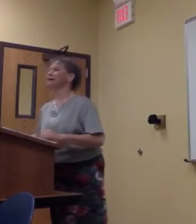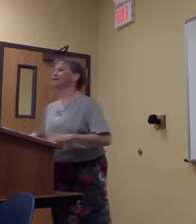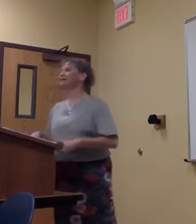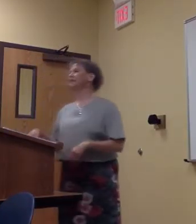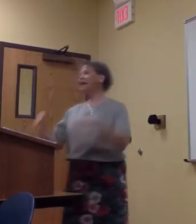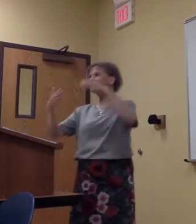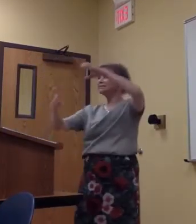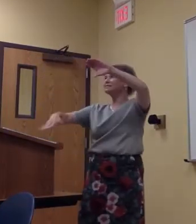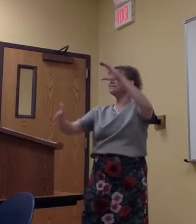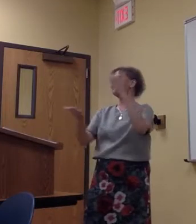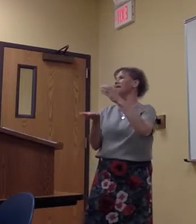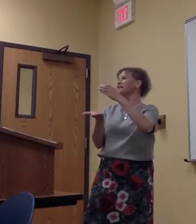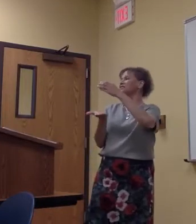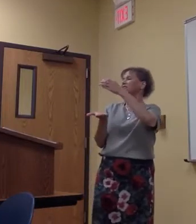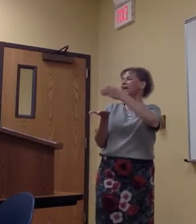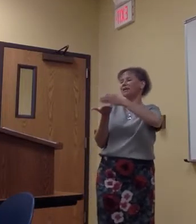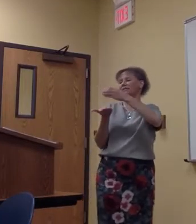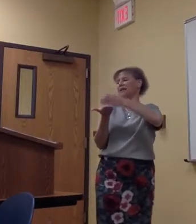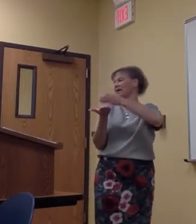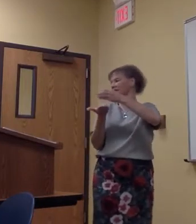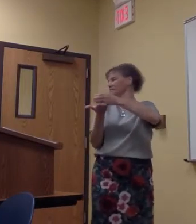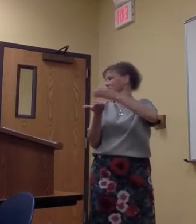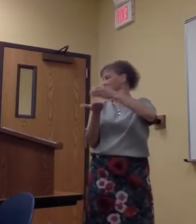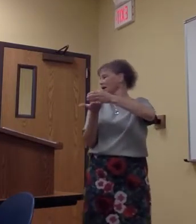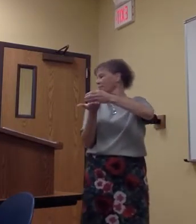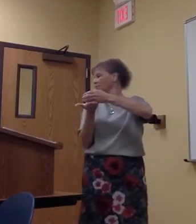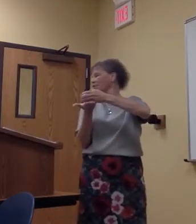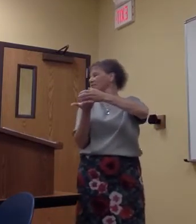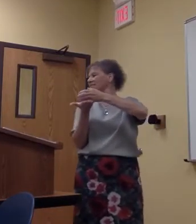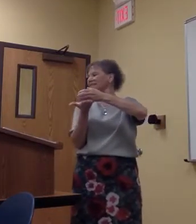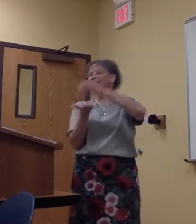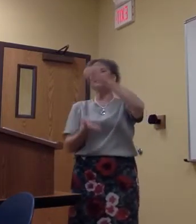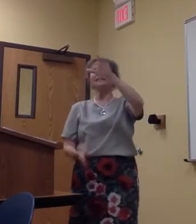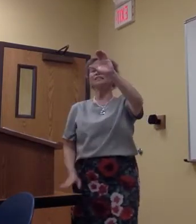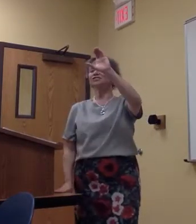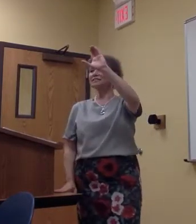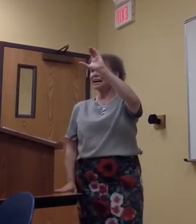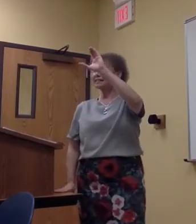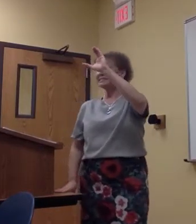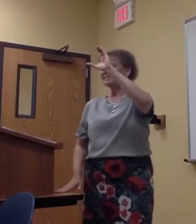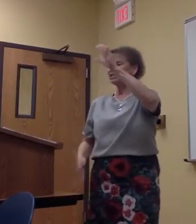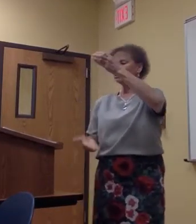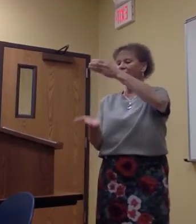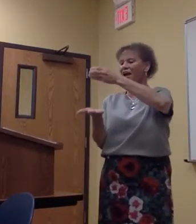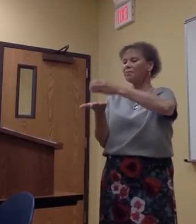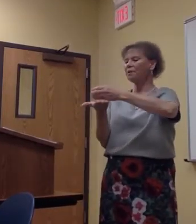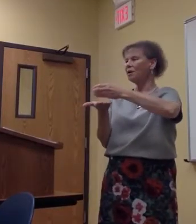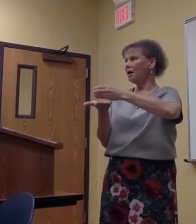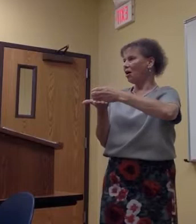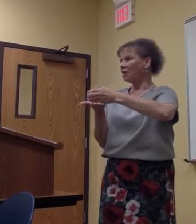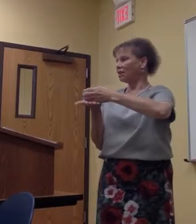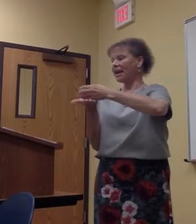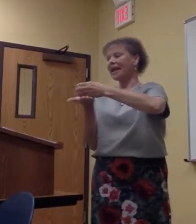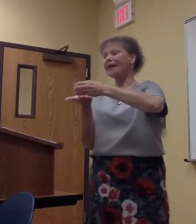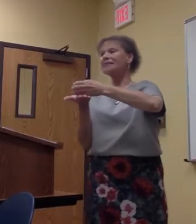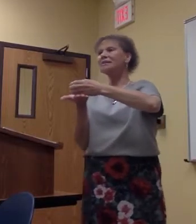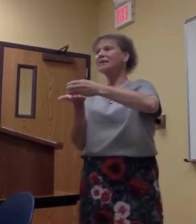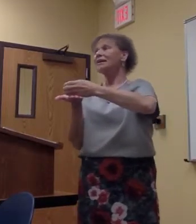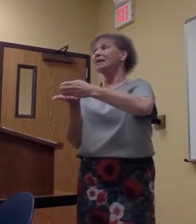The next is a fairly generic sign. Top of 160. She's got a C shape on her hand. It